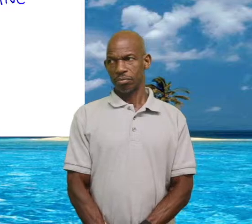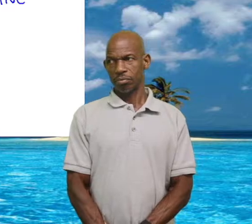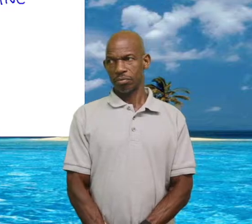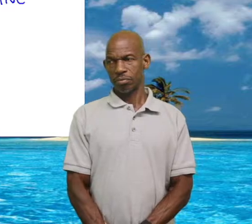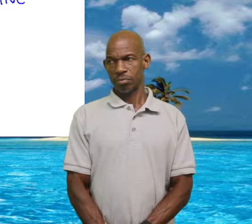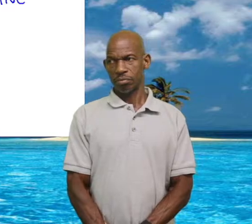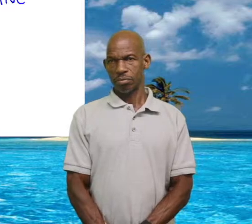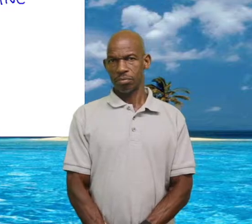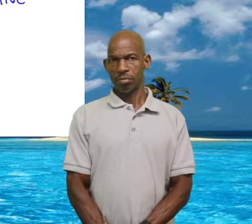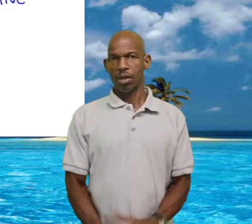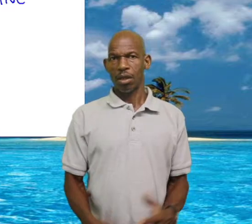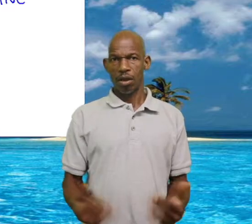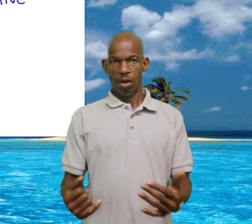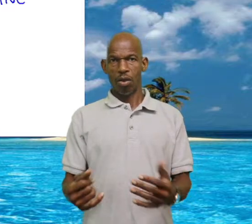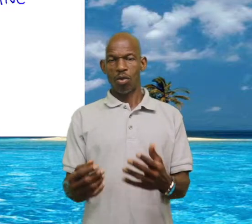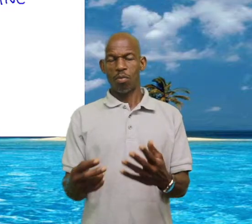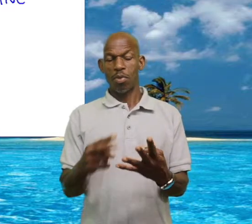verb. The blue shoes